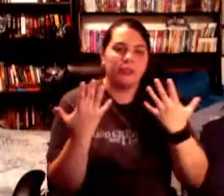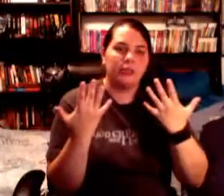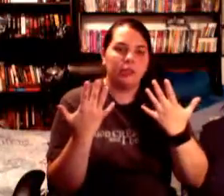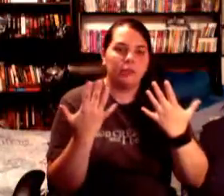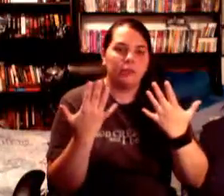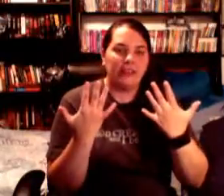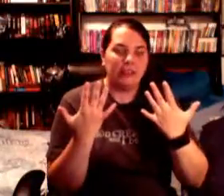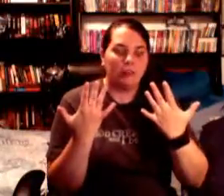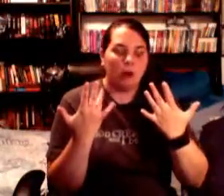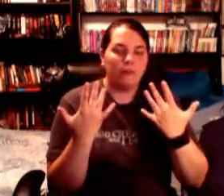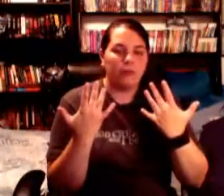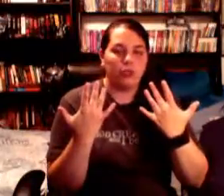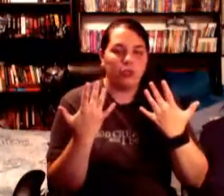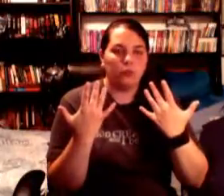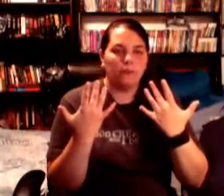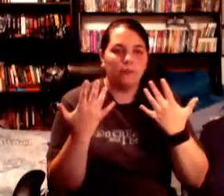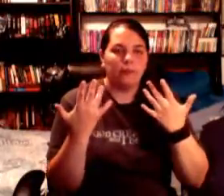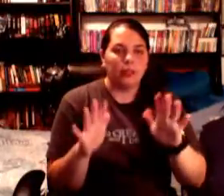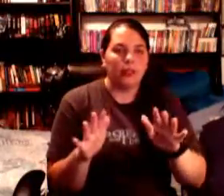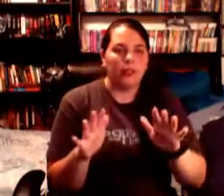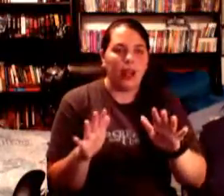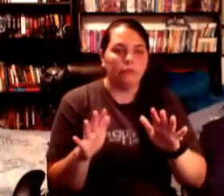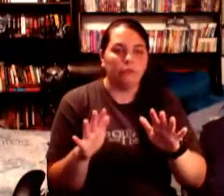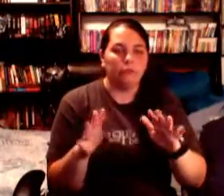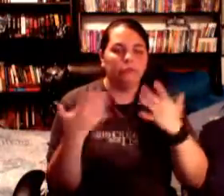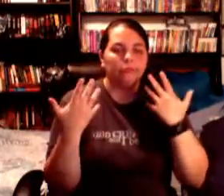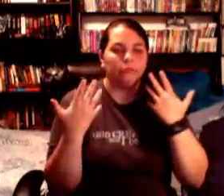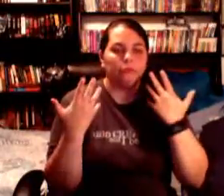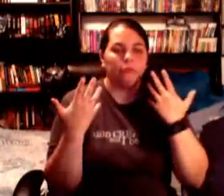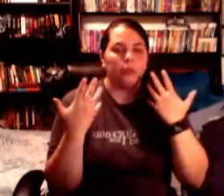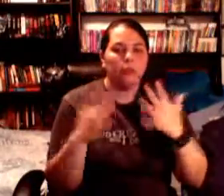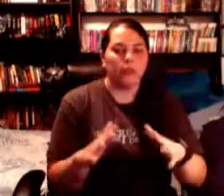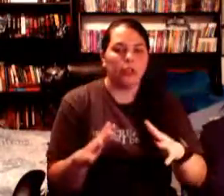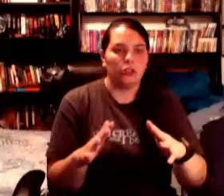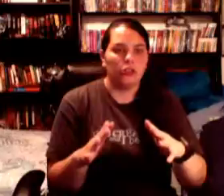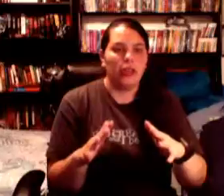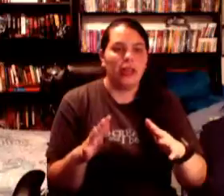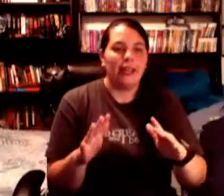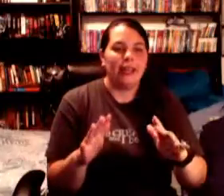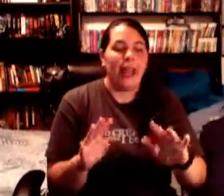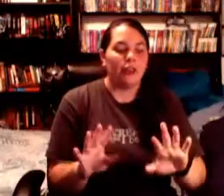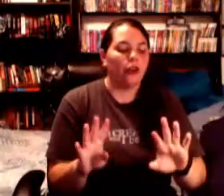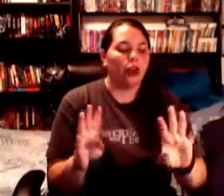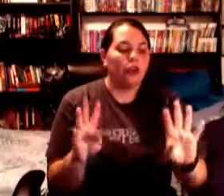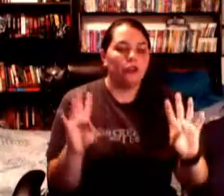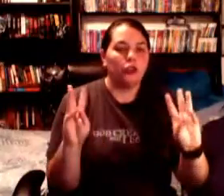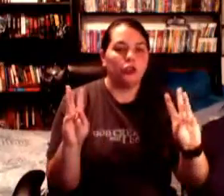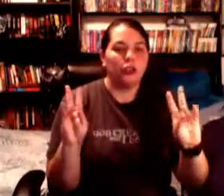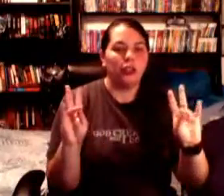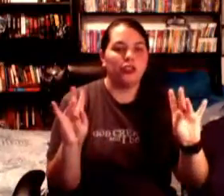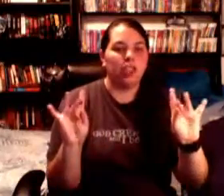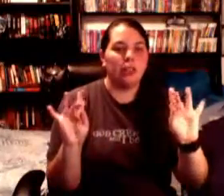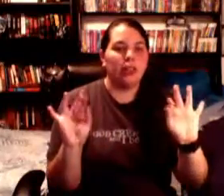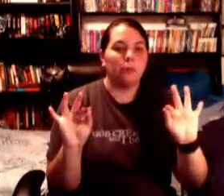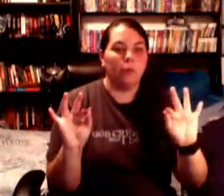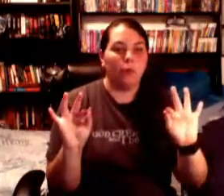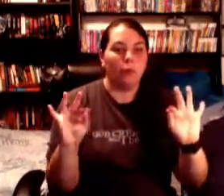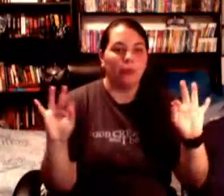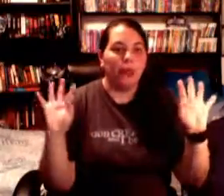hands, palm facing you, out. Finish. Gather. So your fingers are going to be like people,